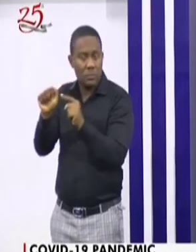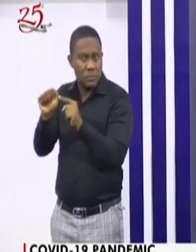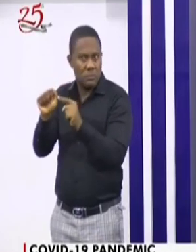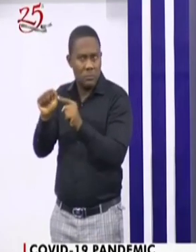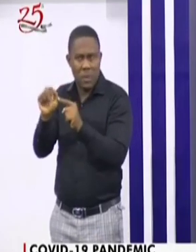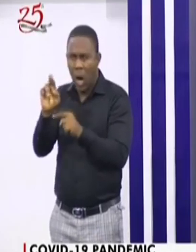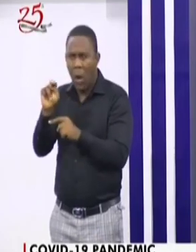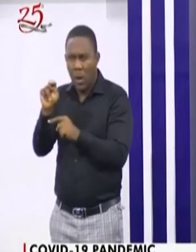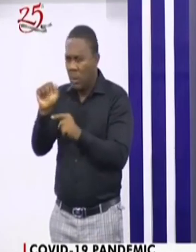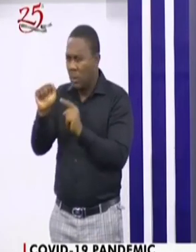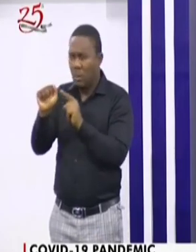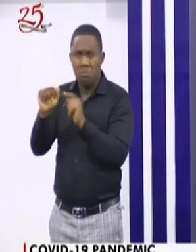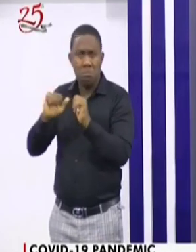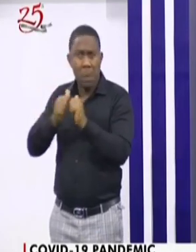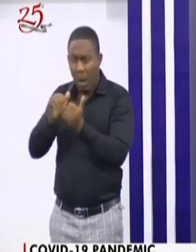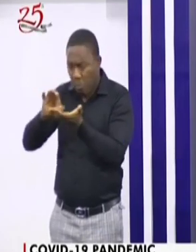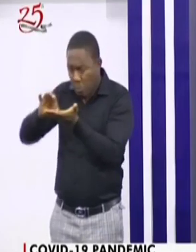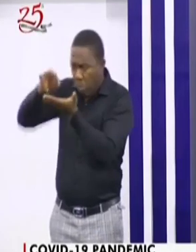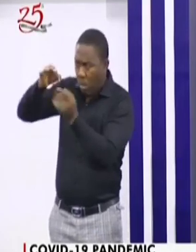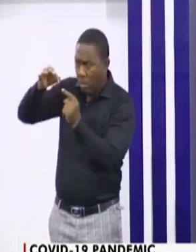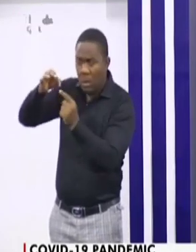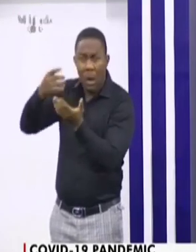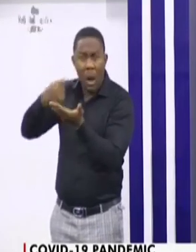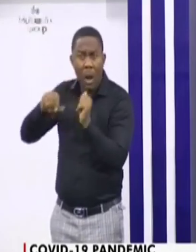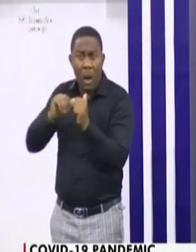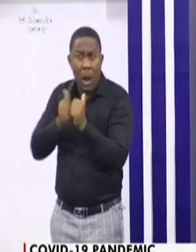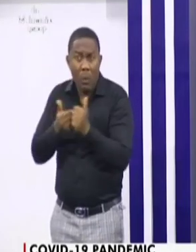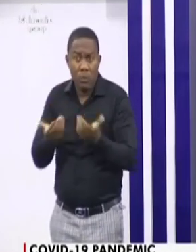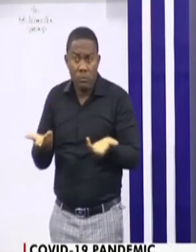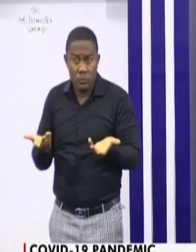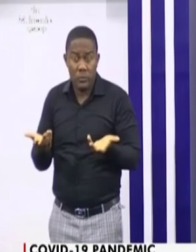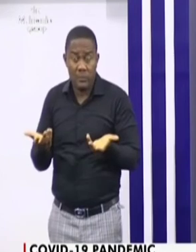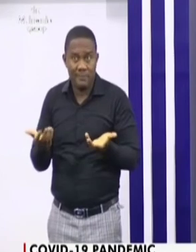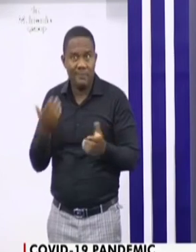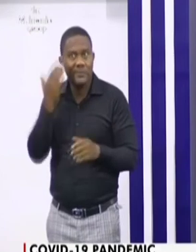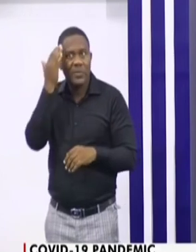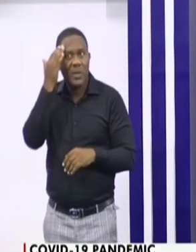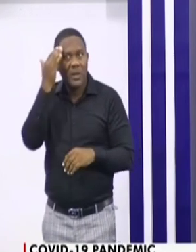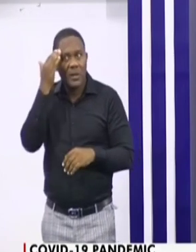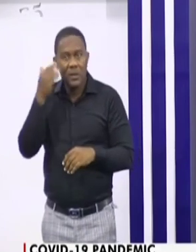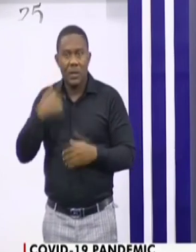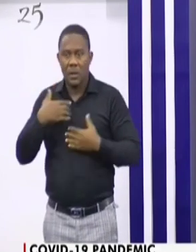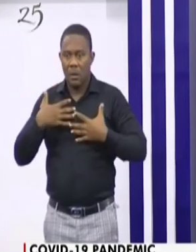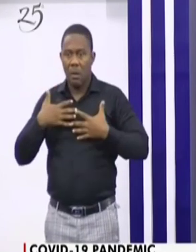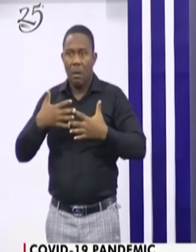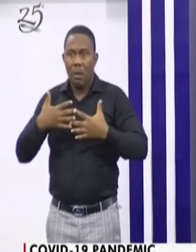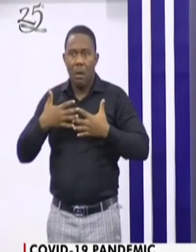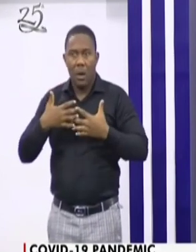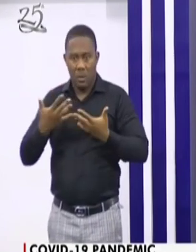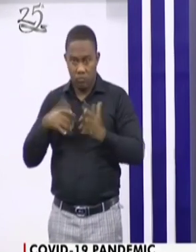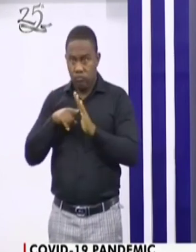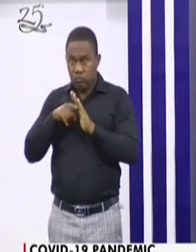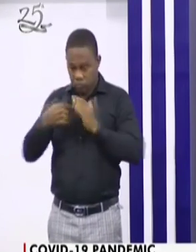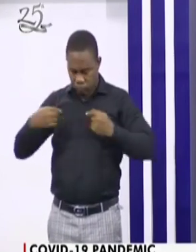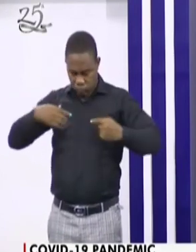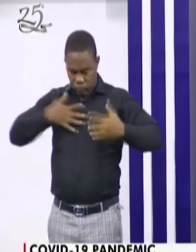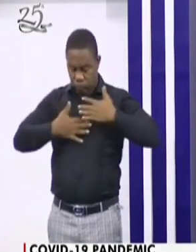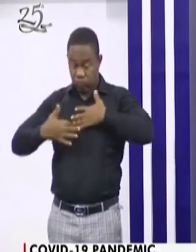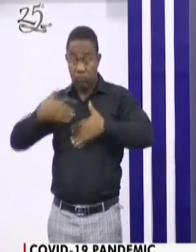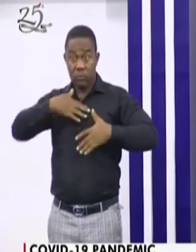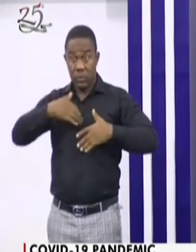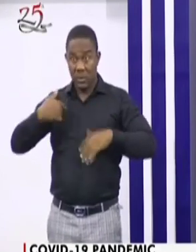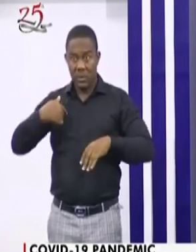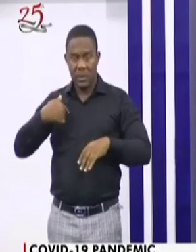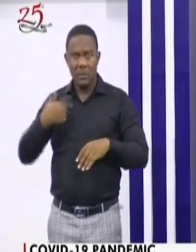or what kind of sample do we use for the testing? Because this is a respiratory virus, we look for the virus in